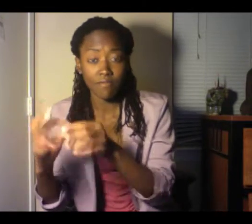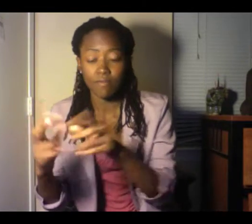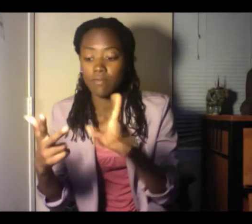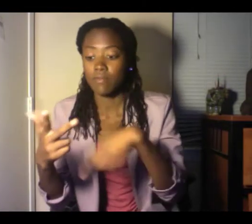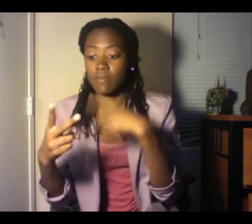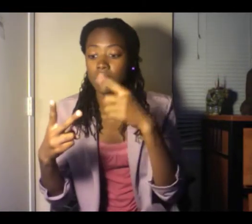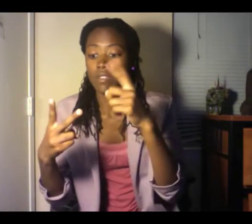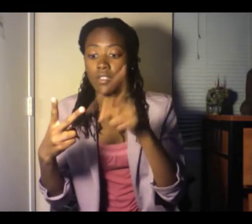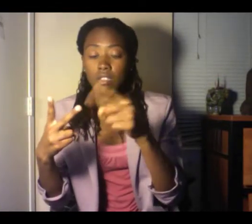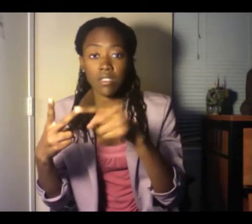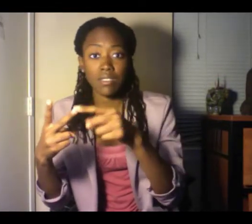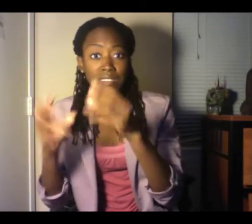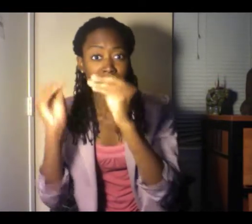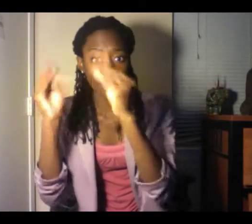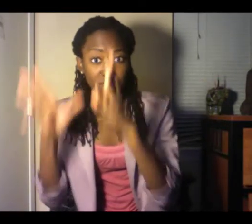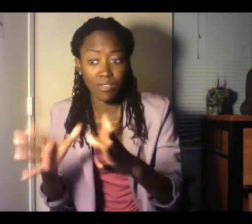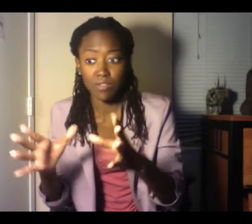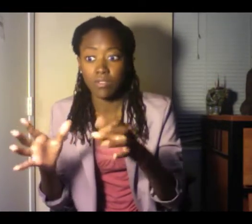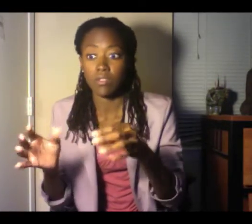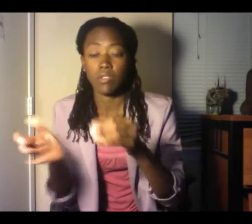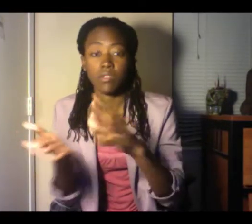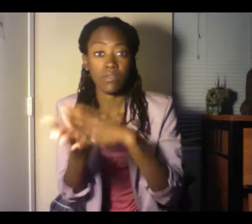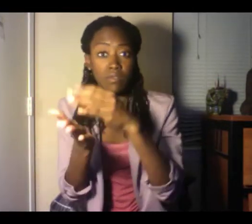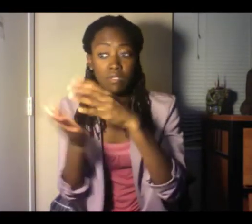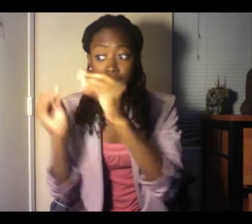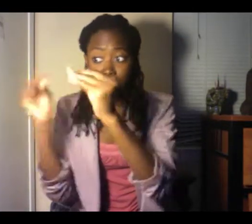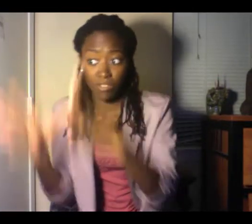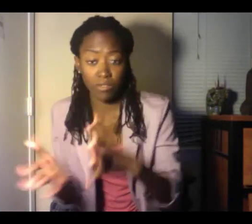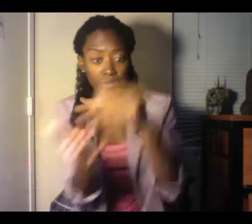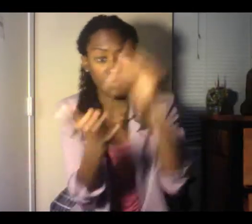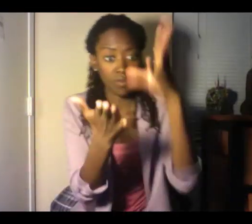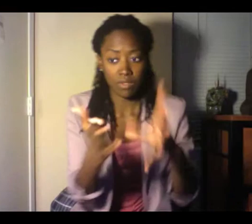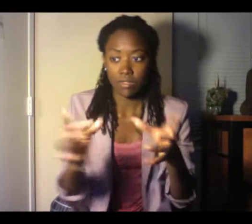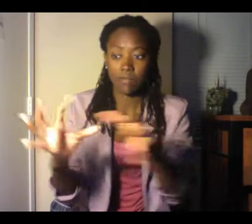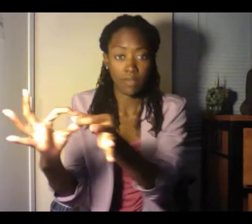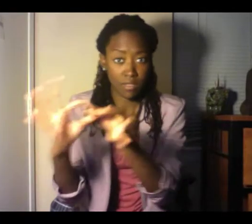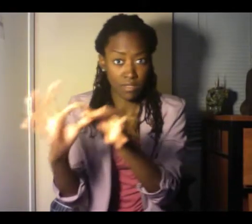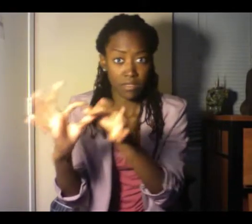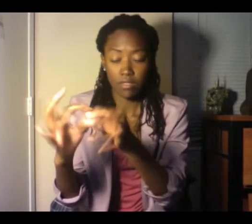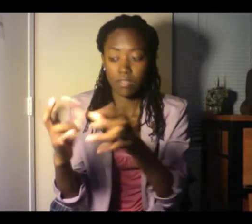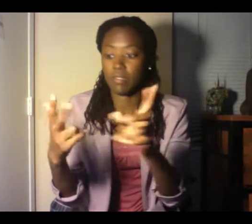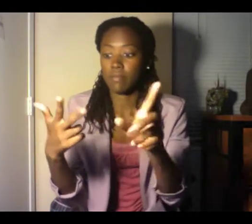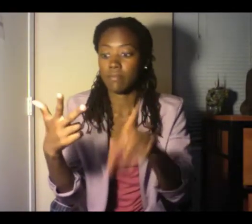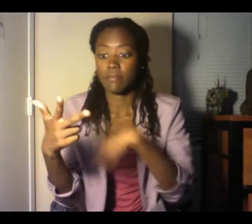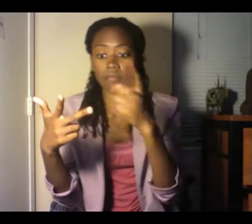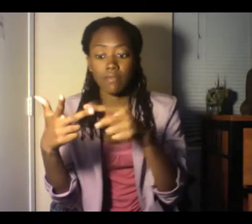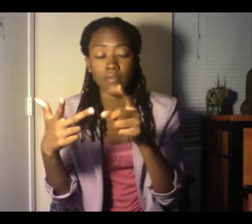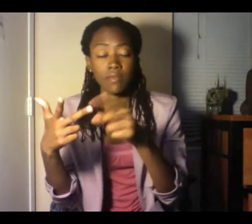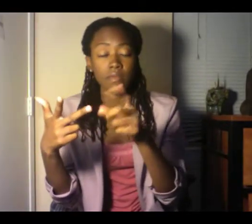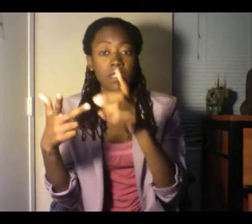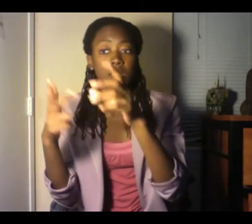teacher-student-interpreter relationships, and the broader category of relationships that exist within educational communities.